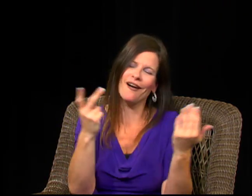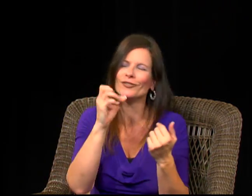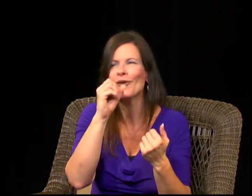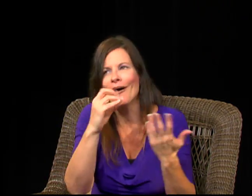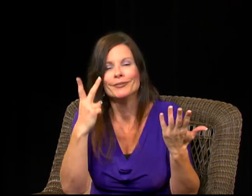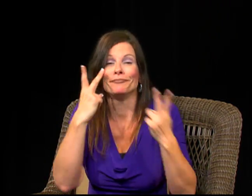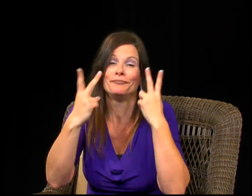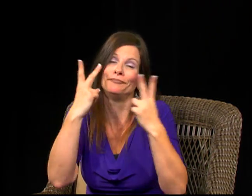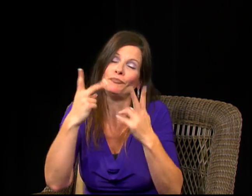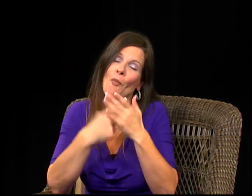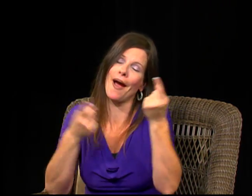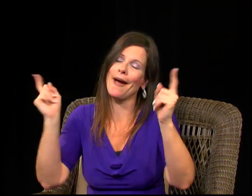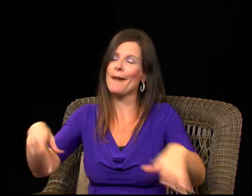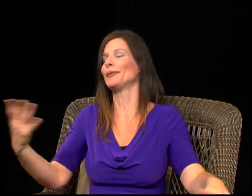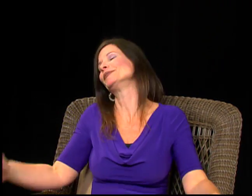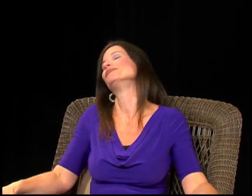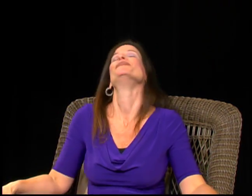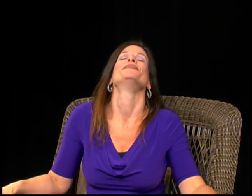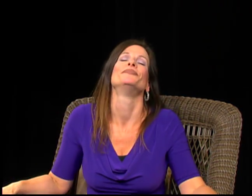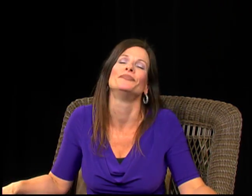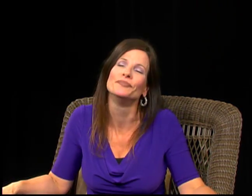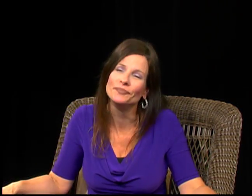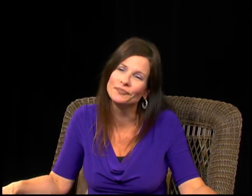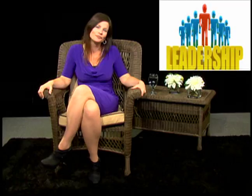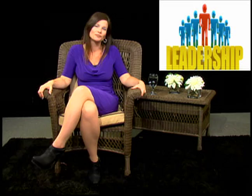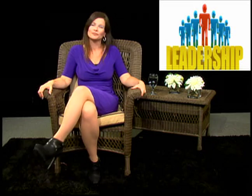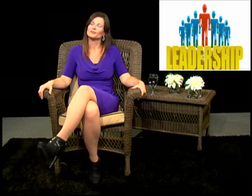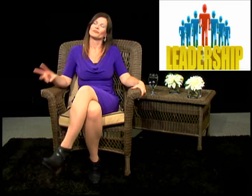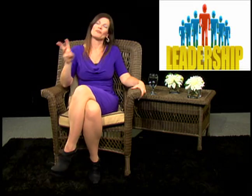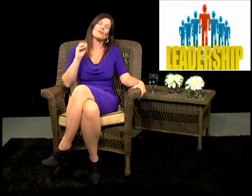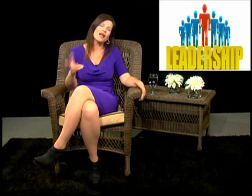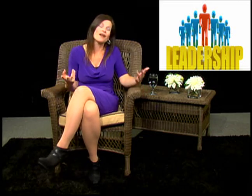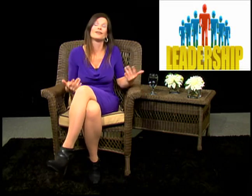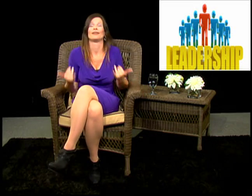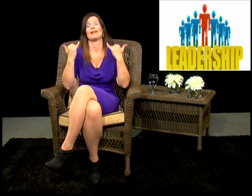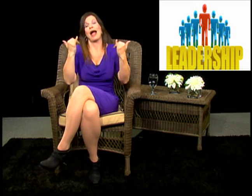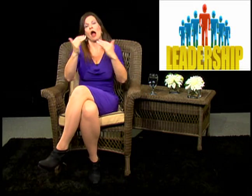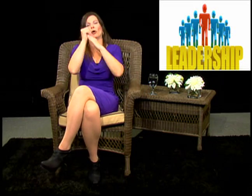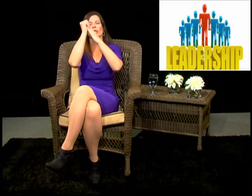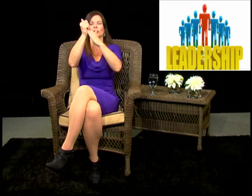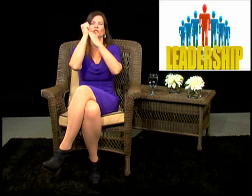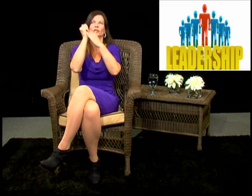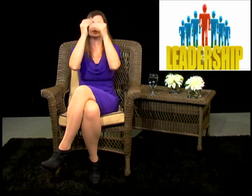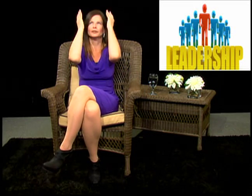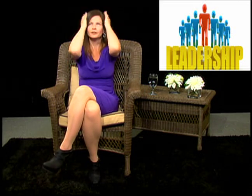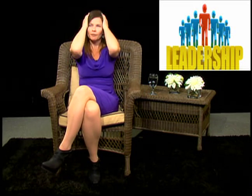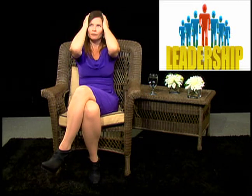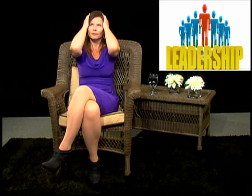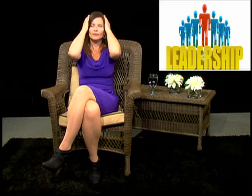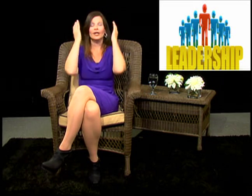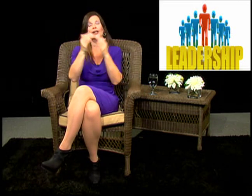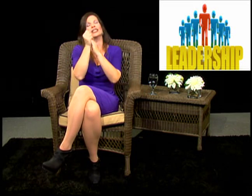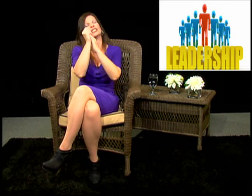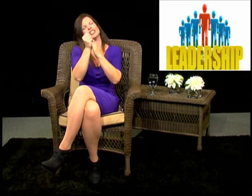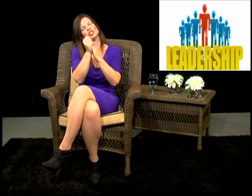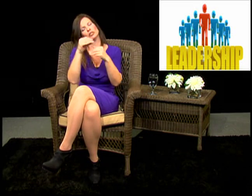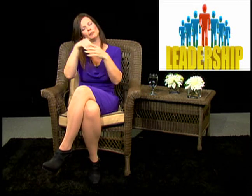a lot of supporters, you really can do well. So we'll see what happens with this issue in the deaf community as well. And while we're on the subject of